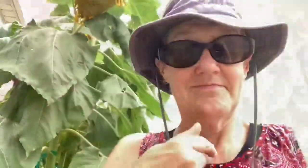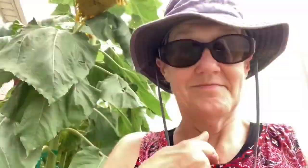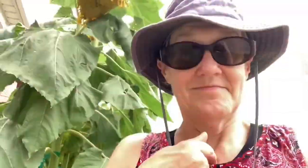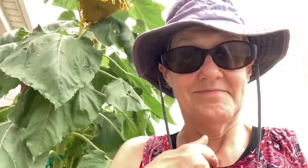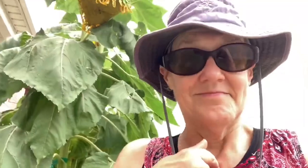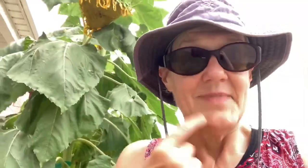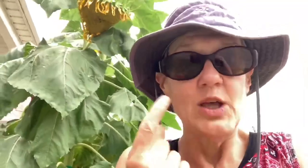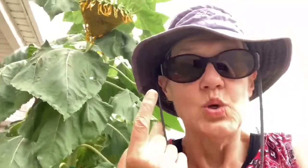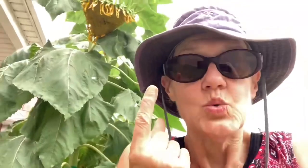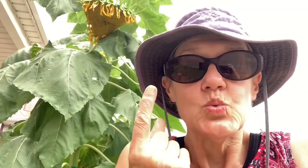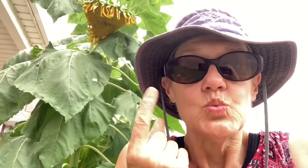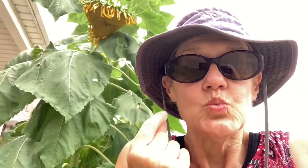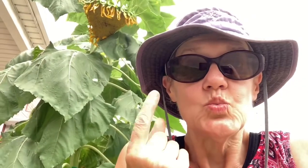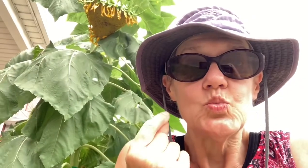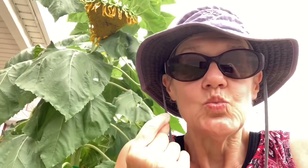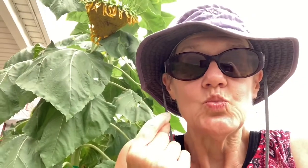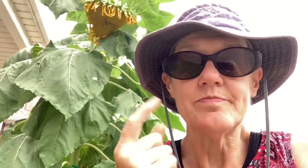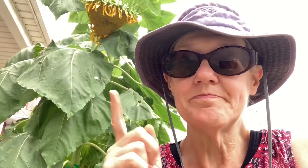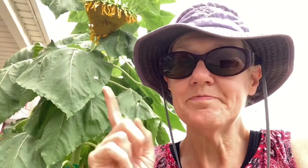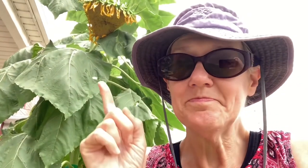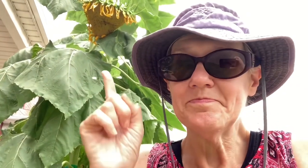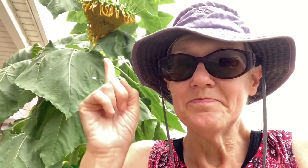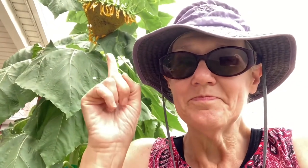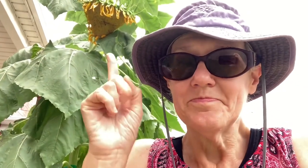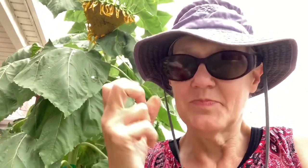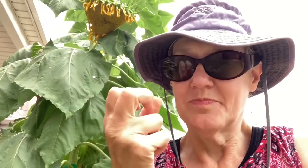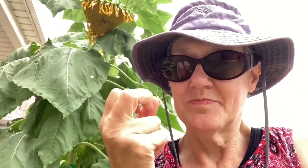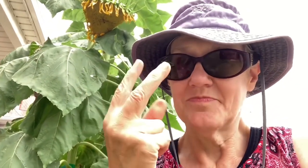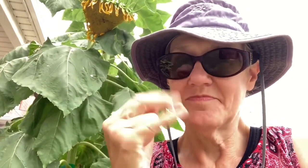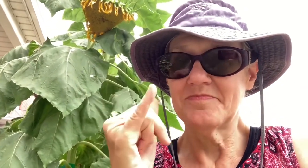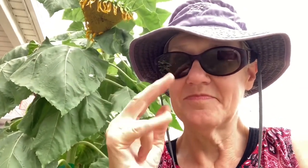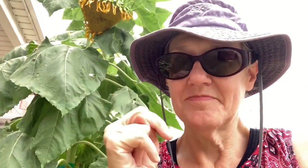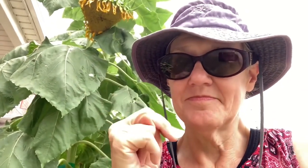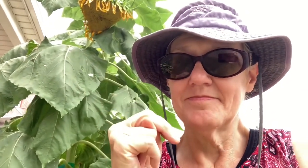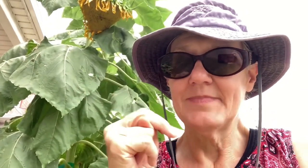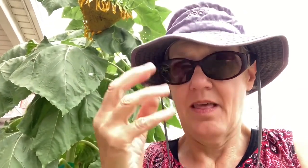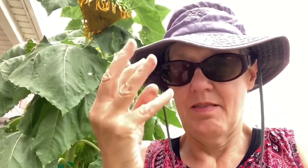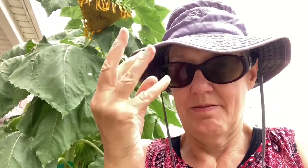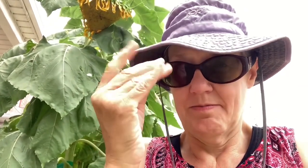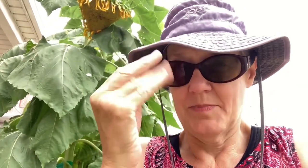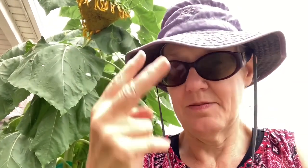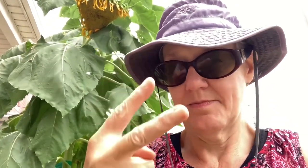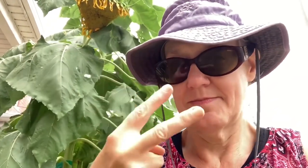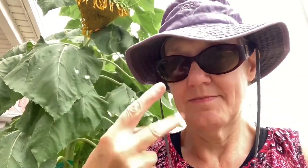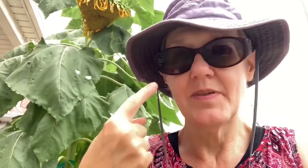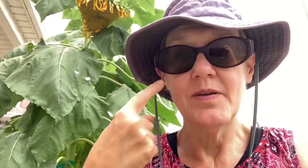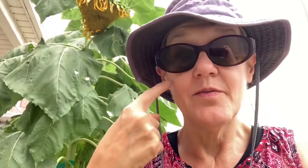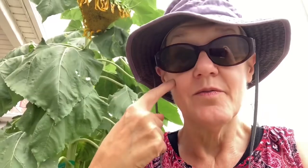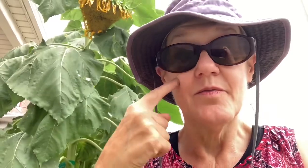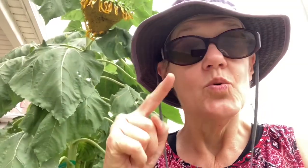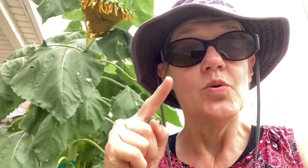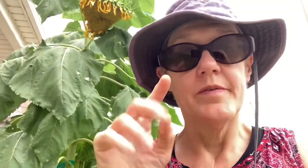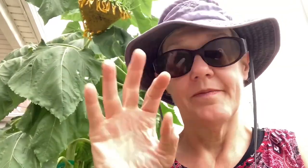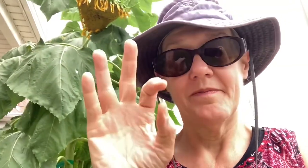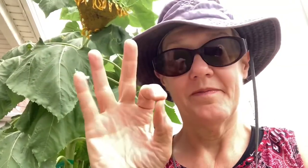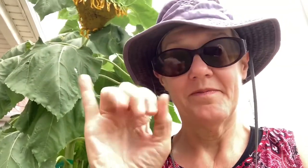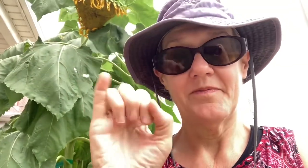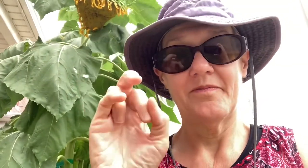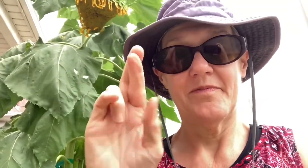Now, what am I going to do with this 12-inch sunflower? I'm thinking about submitting it to